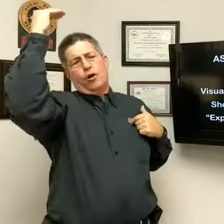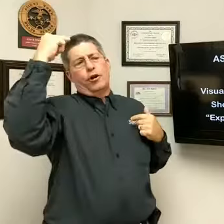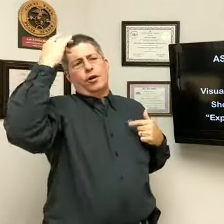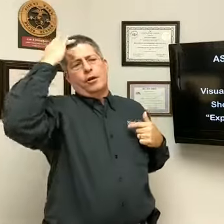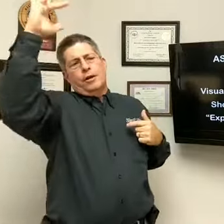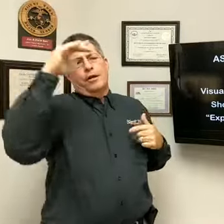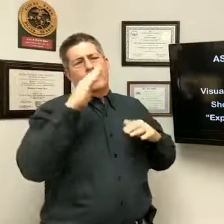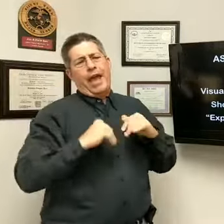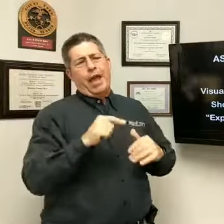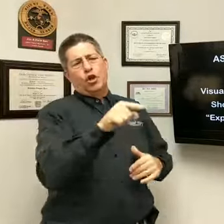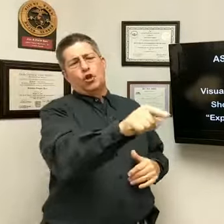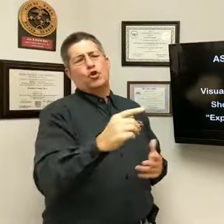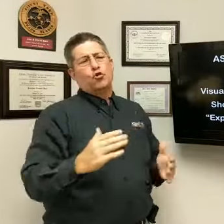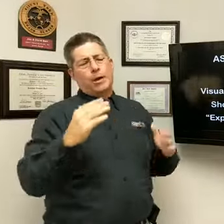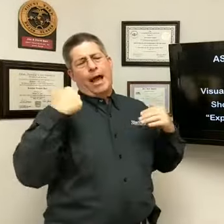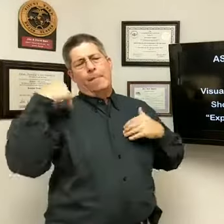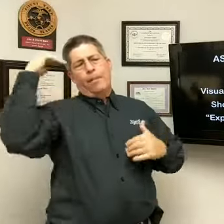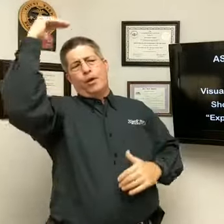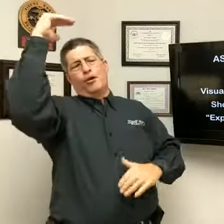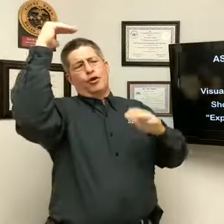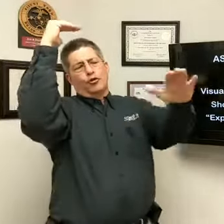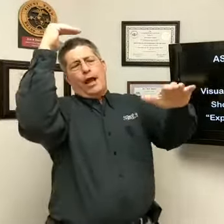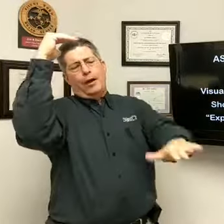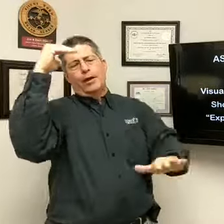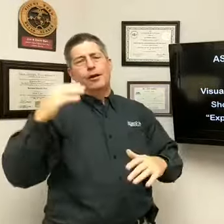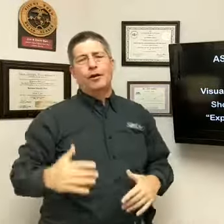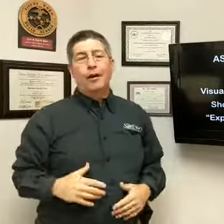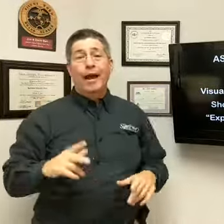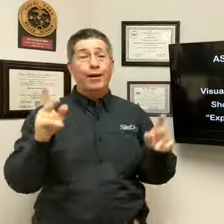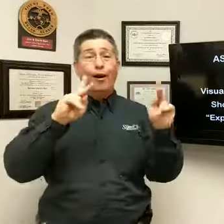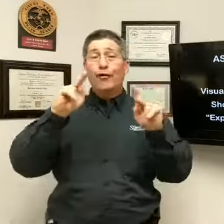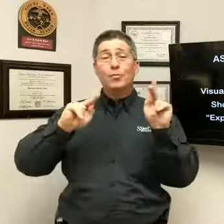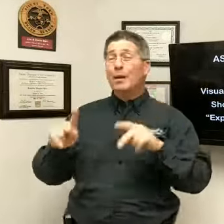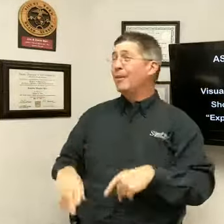smarter than you, and I'm up here and you're down here. And all those people go,